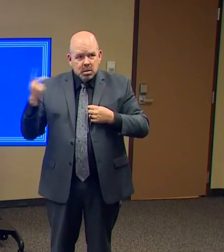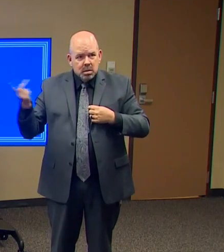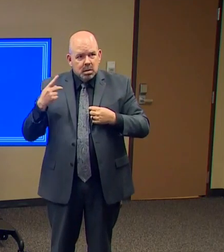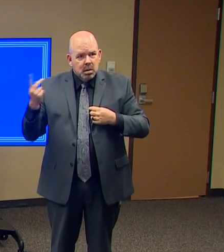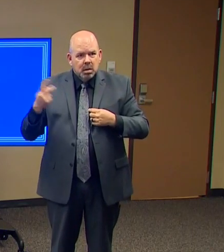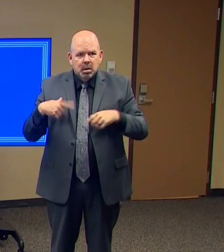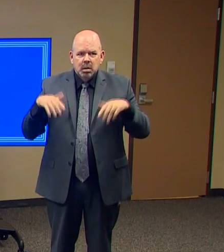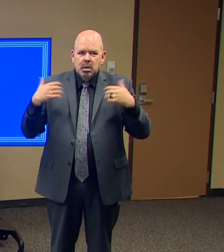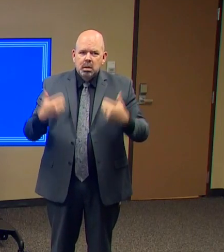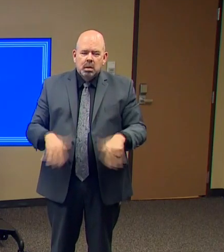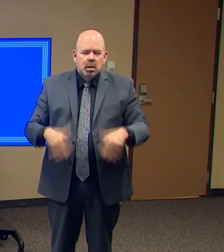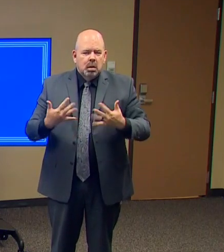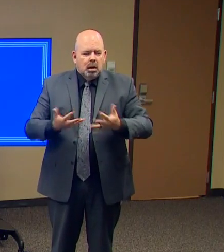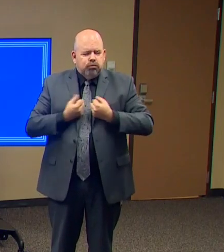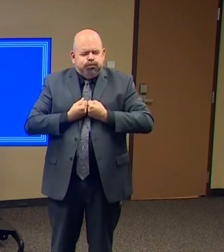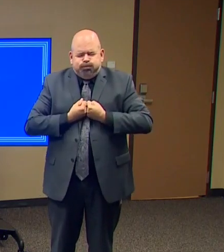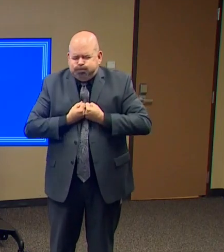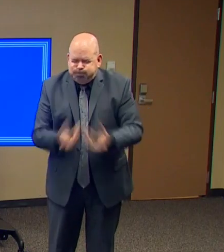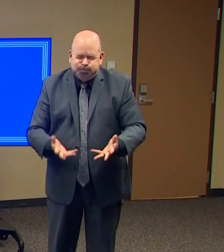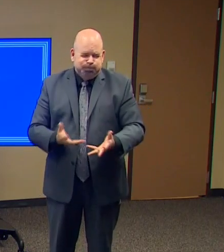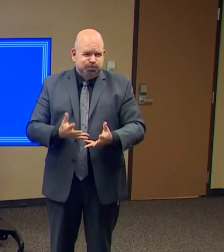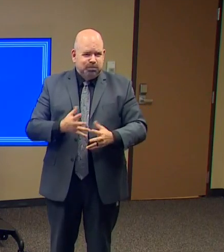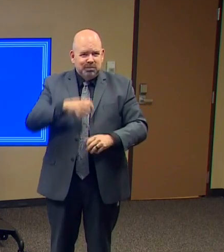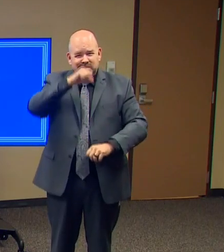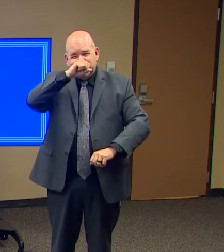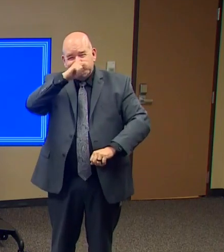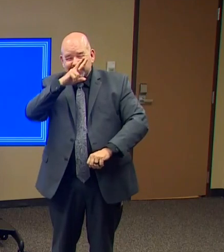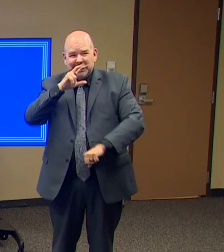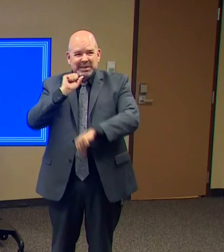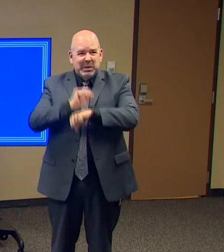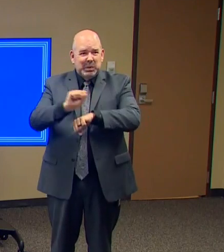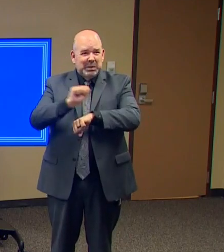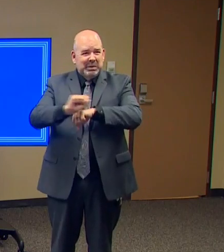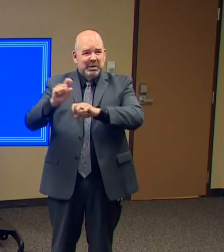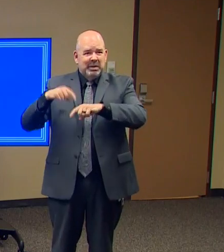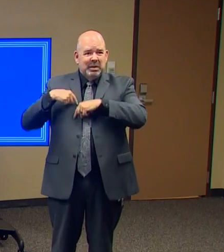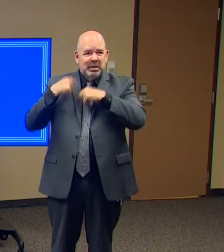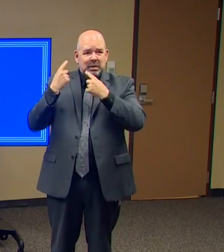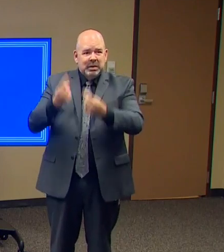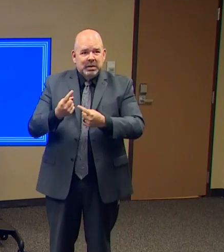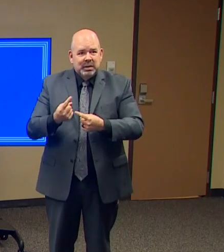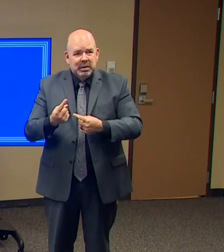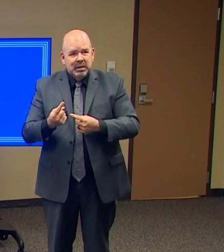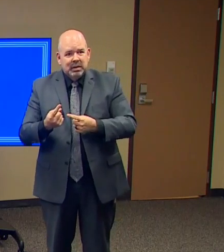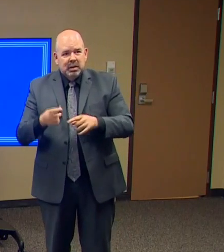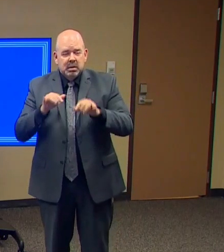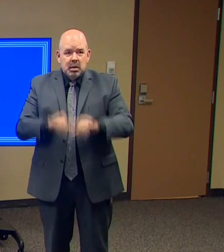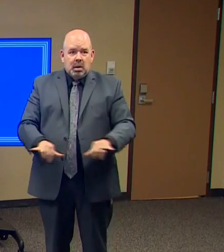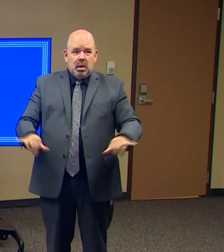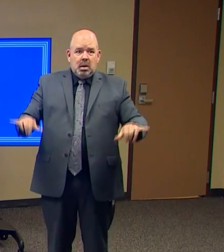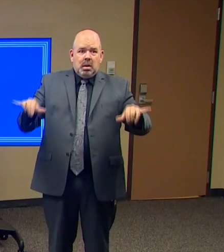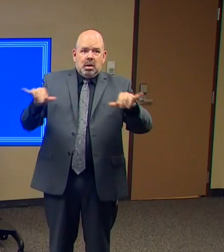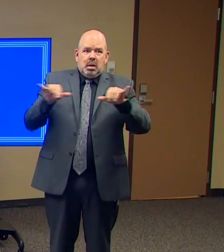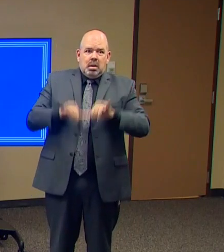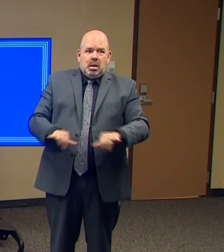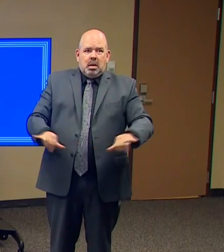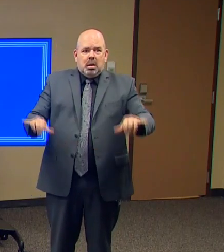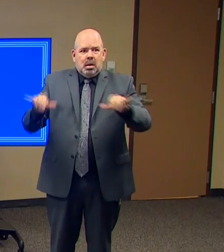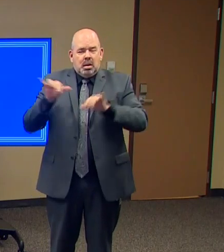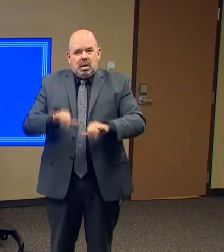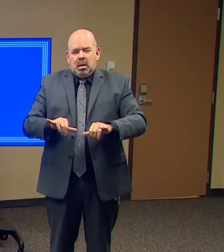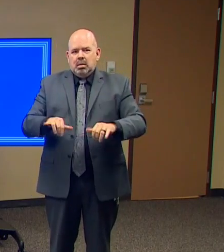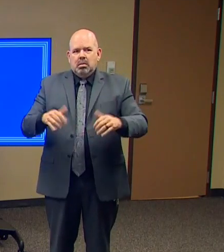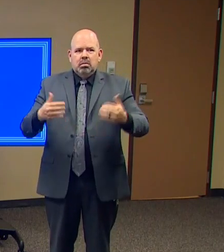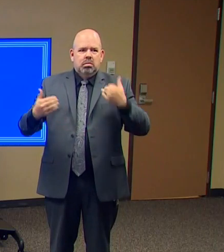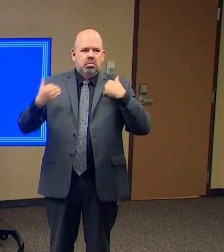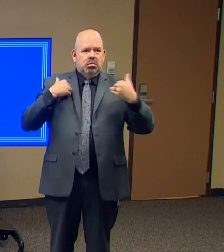is, I know it's an exhausting thing for families out there. A lot going on. We're about to see the political season